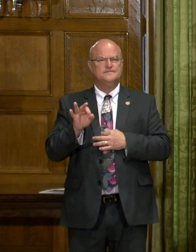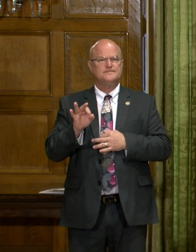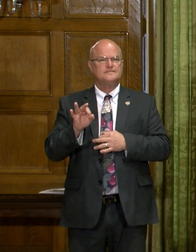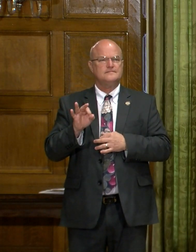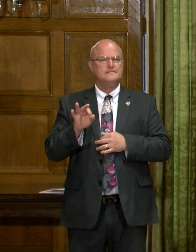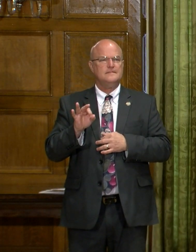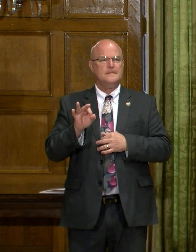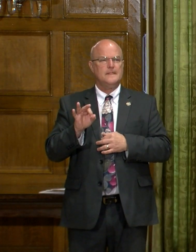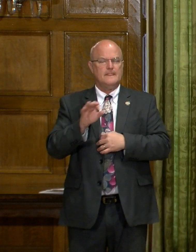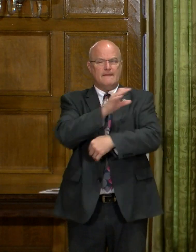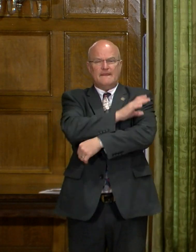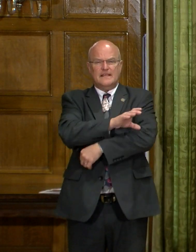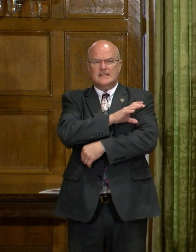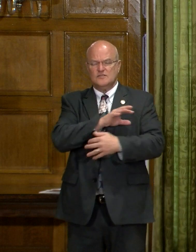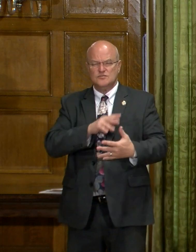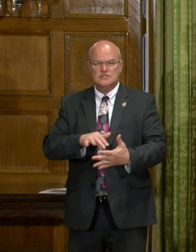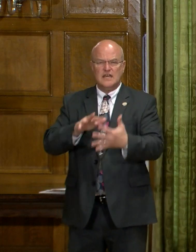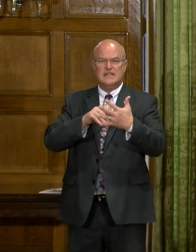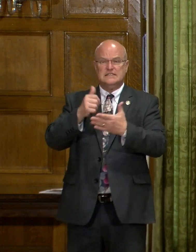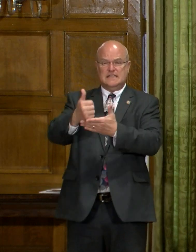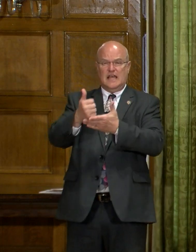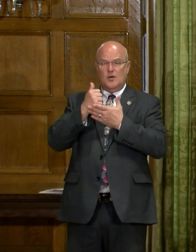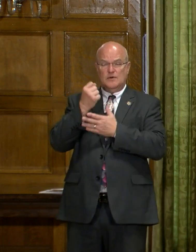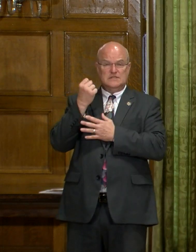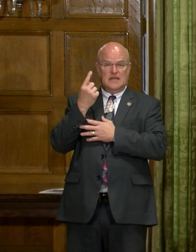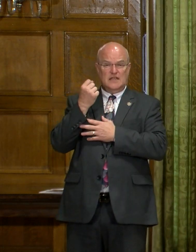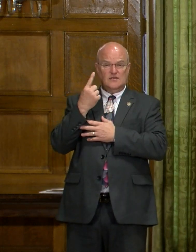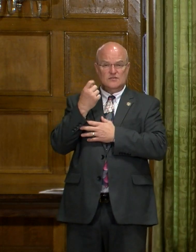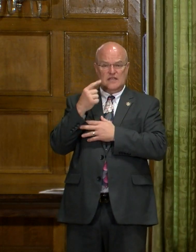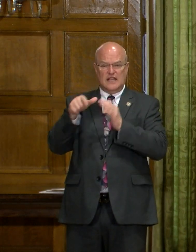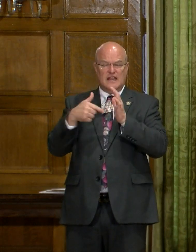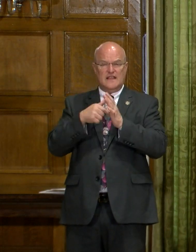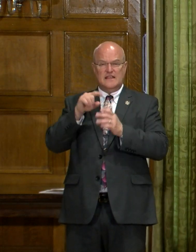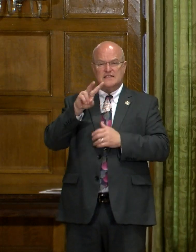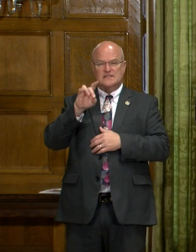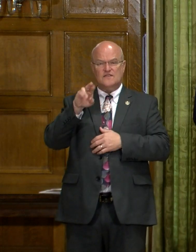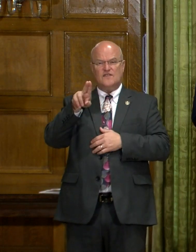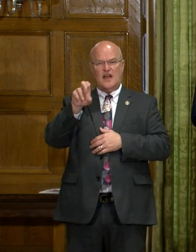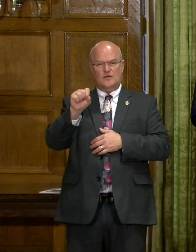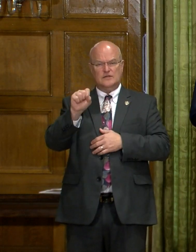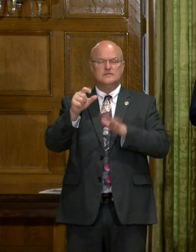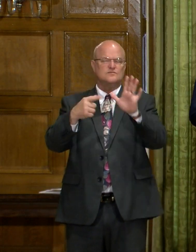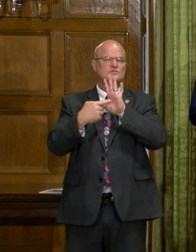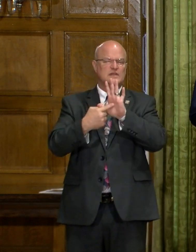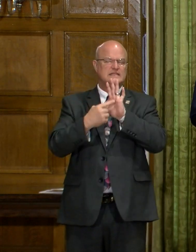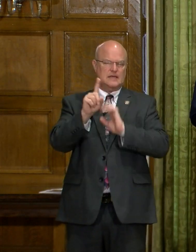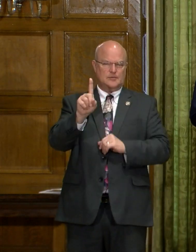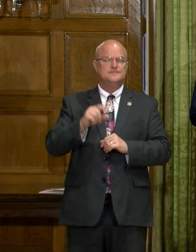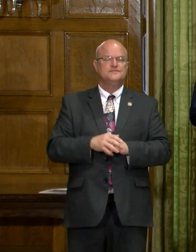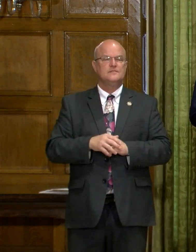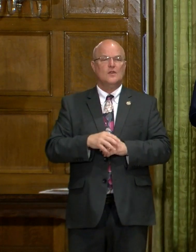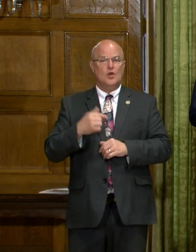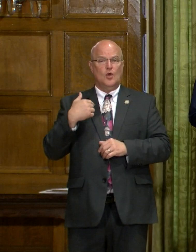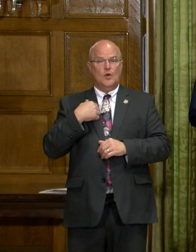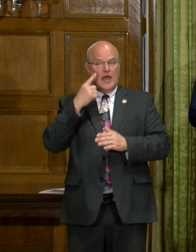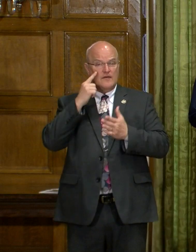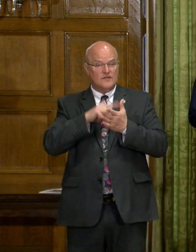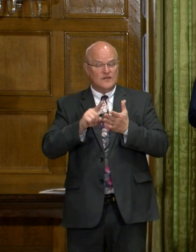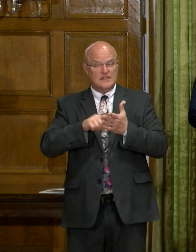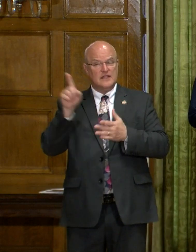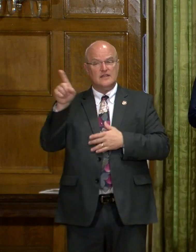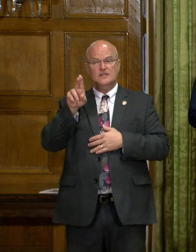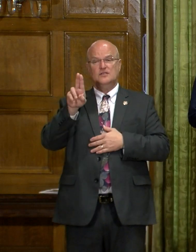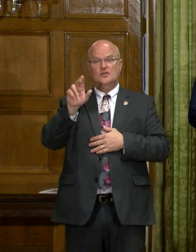of clinical studies to help us to understand this virus. And I'll give you one example. We have an investigator